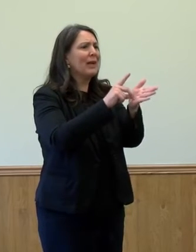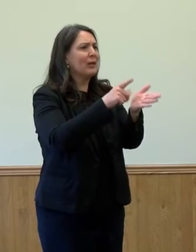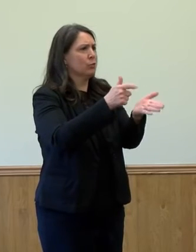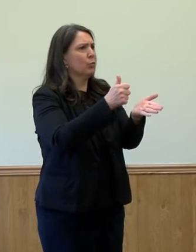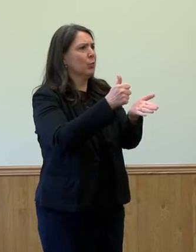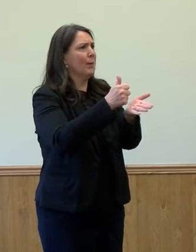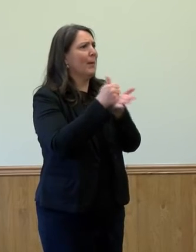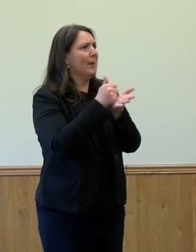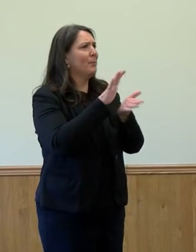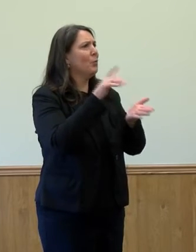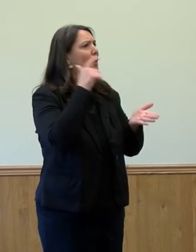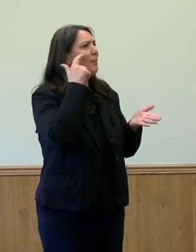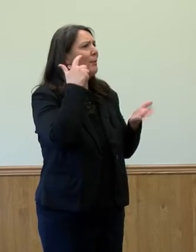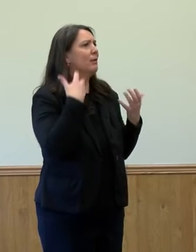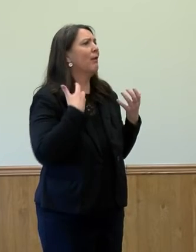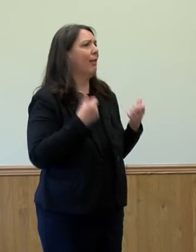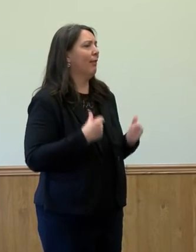health.